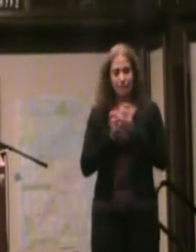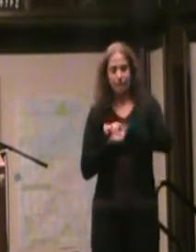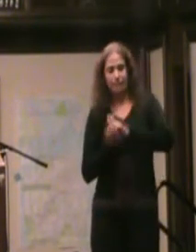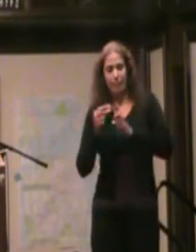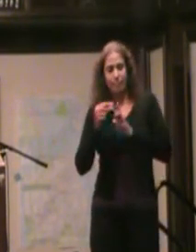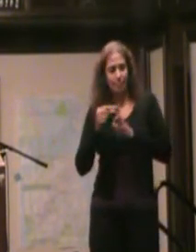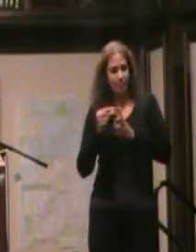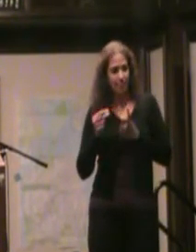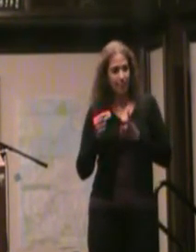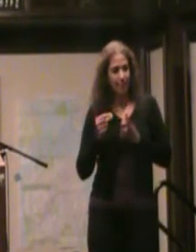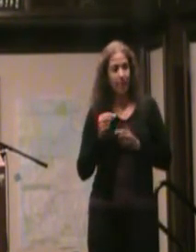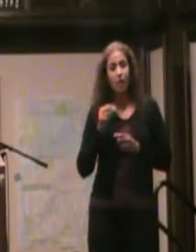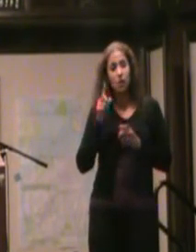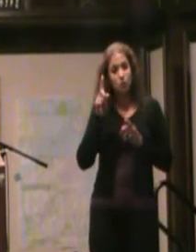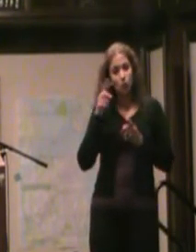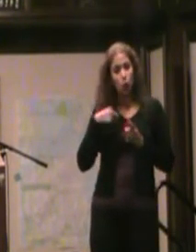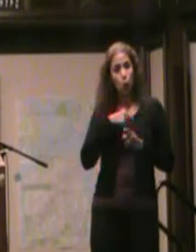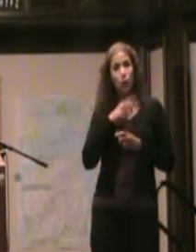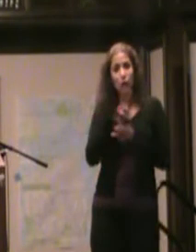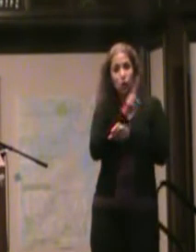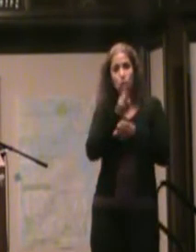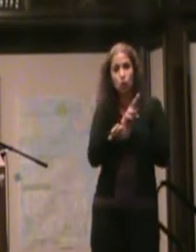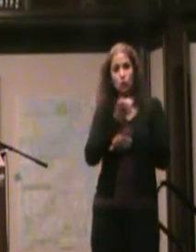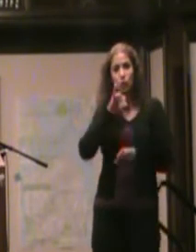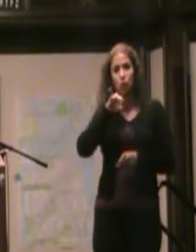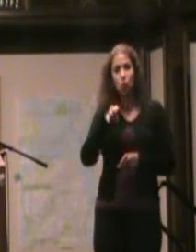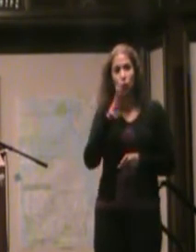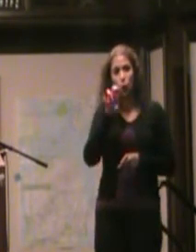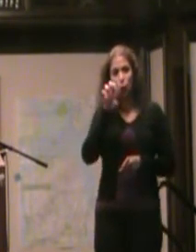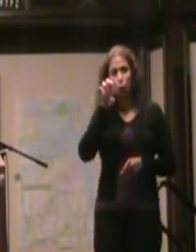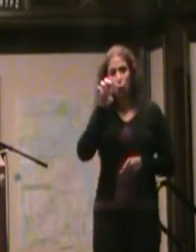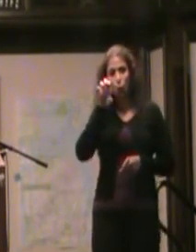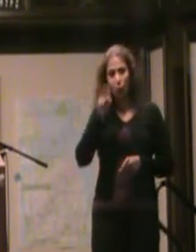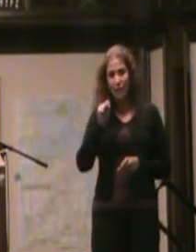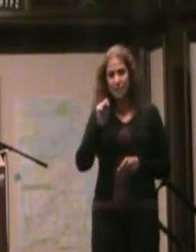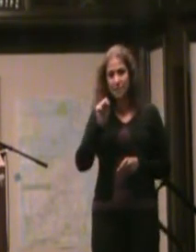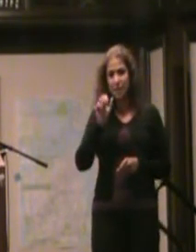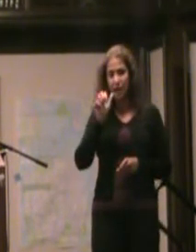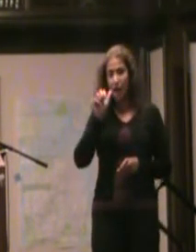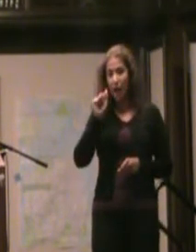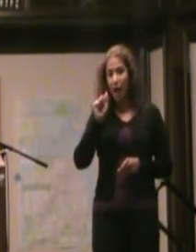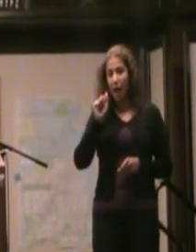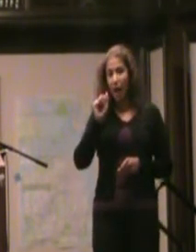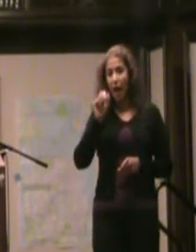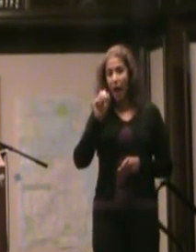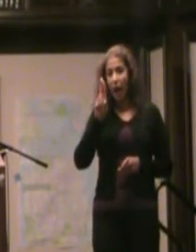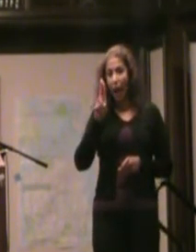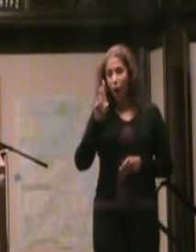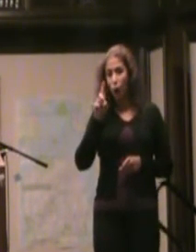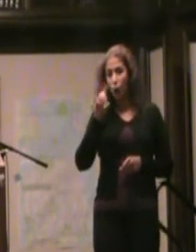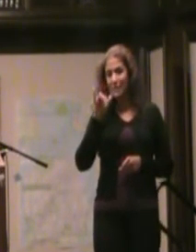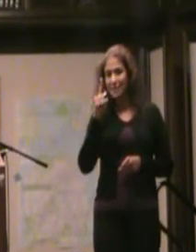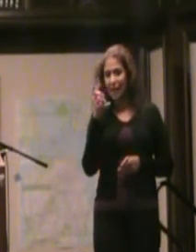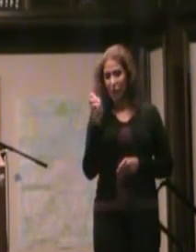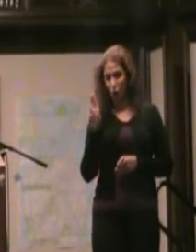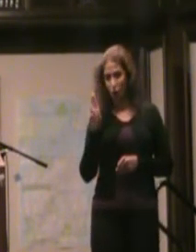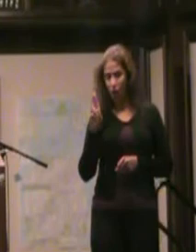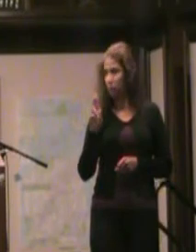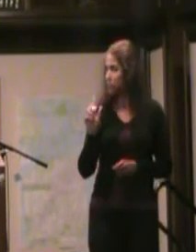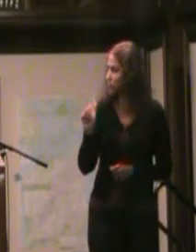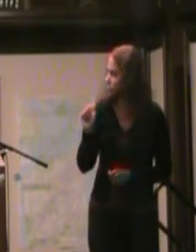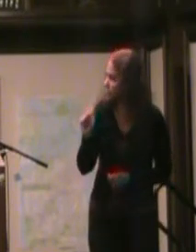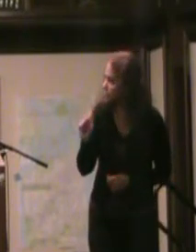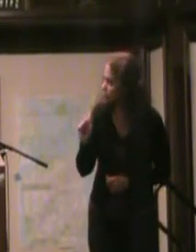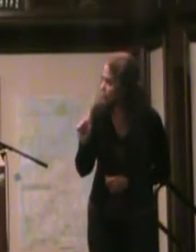juez auxiliar. Juez auxiliar, the auxiliary judge. Why? Because